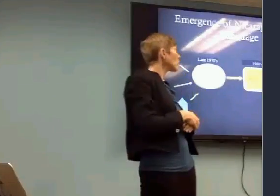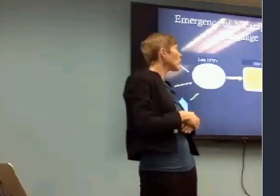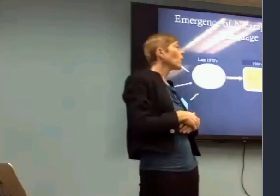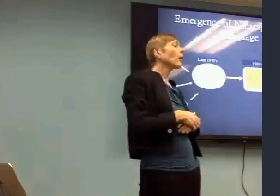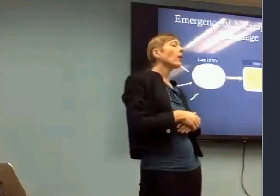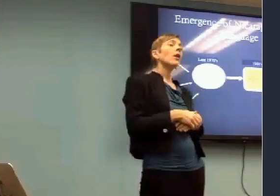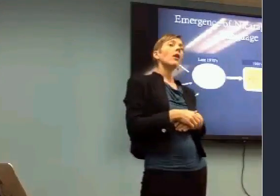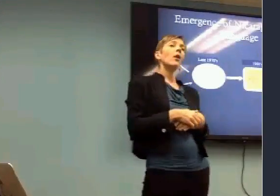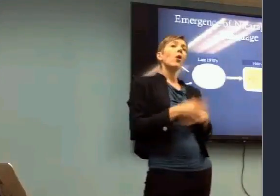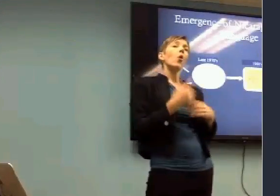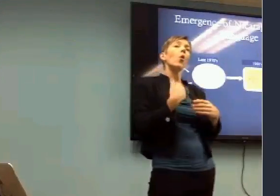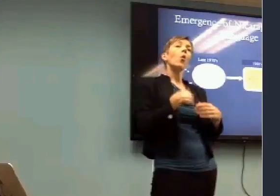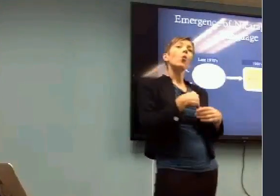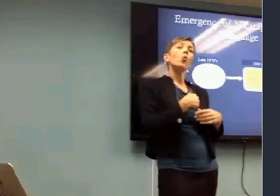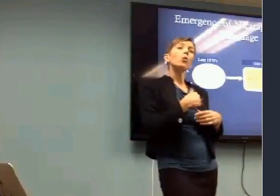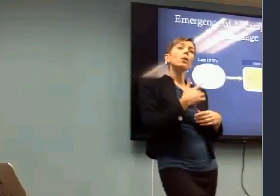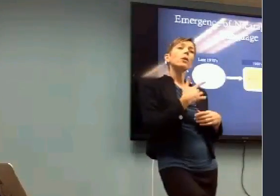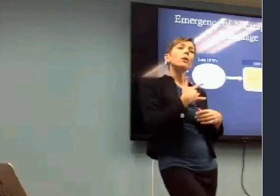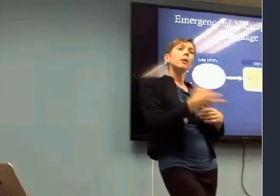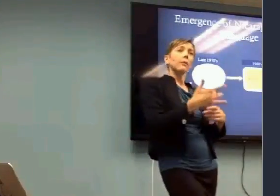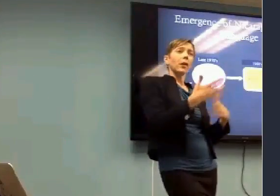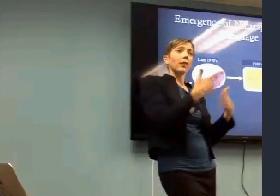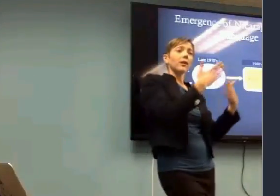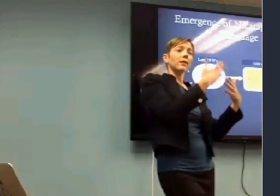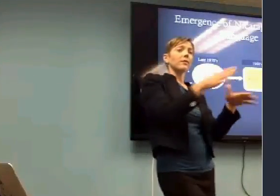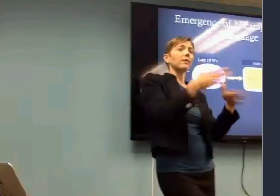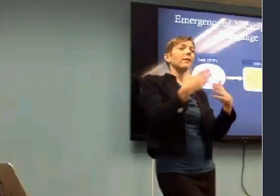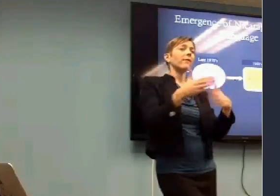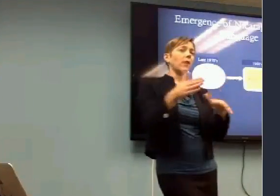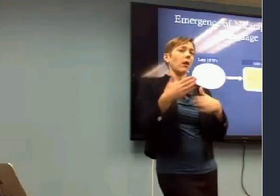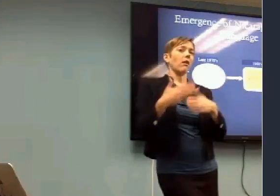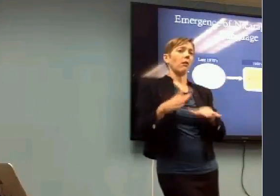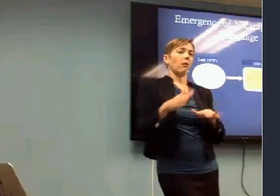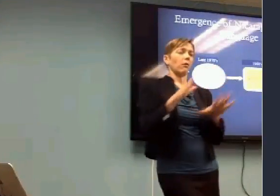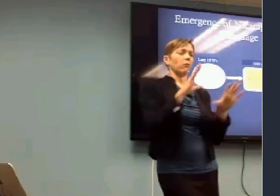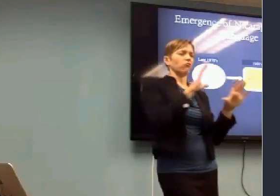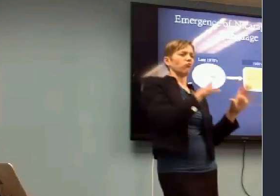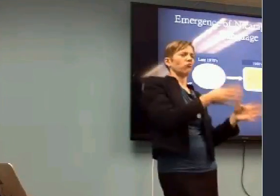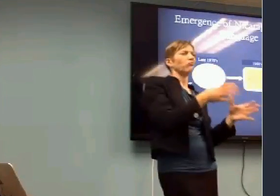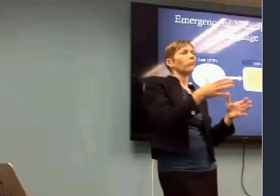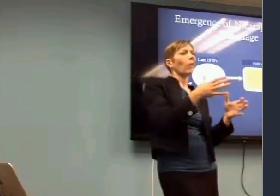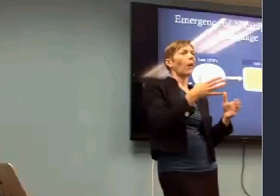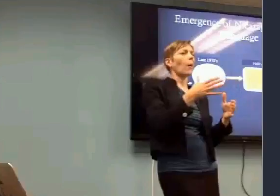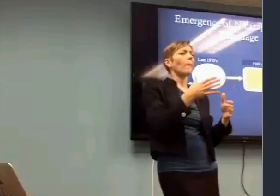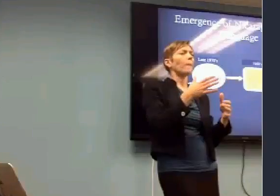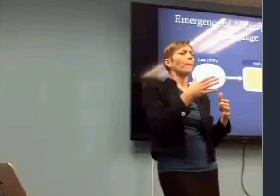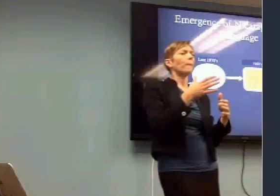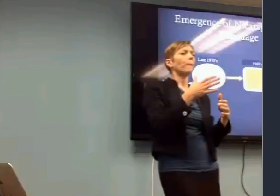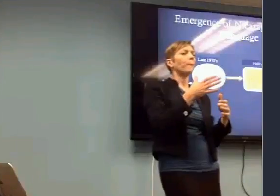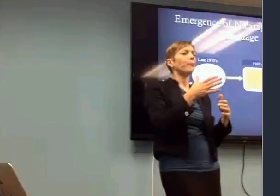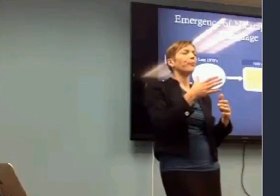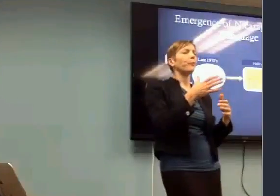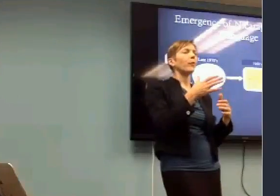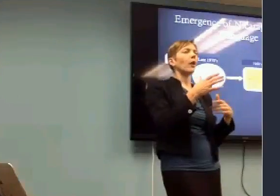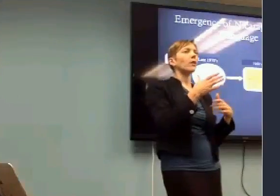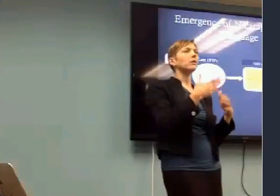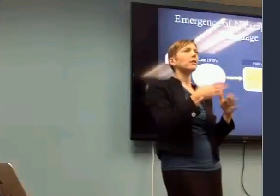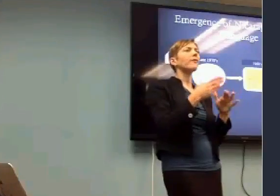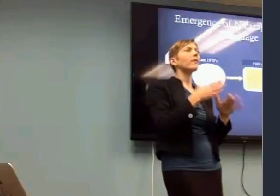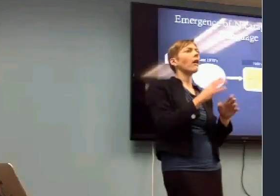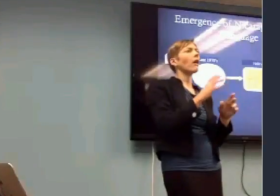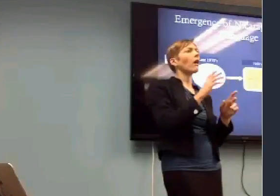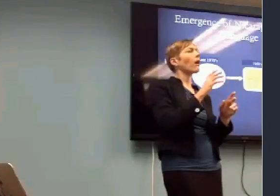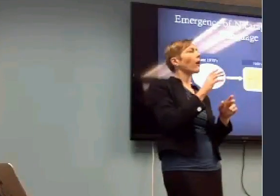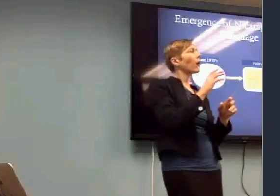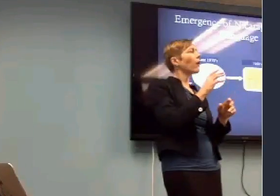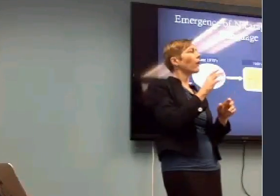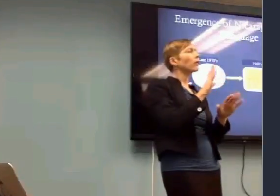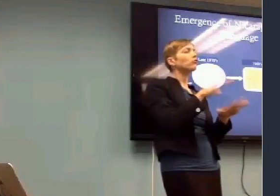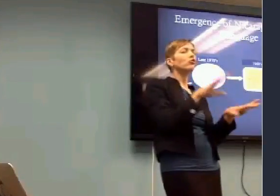see this slow but significant change in the development of the language. We've divided these group of children